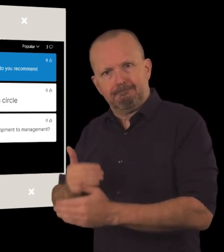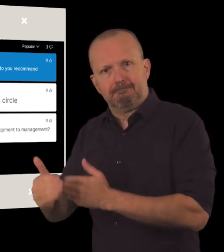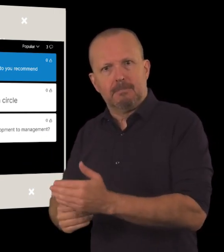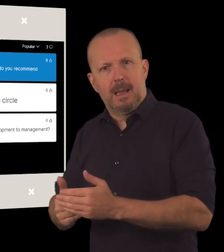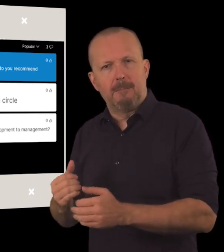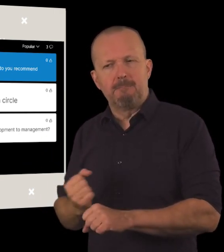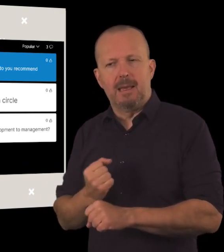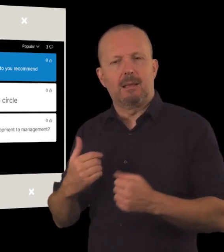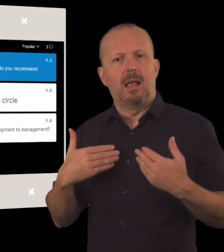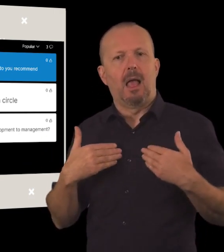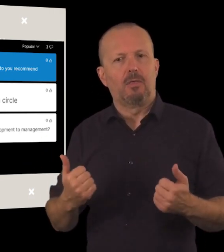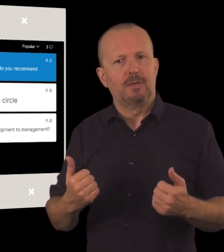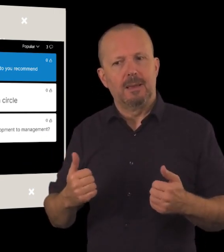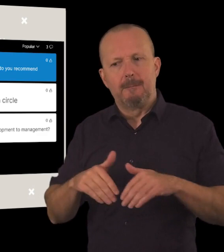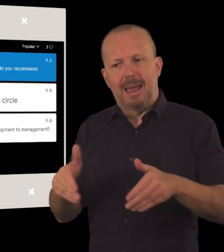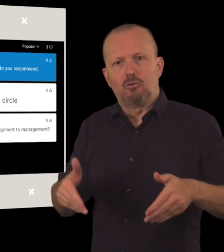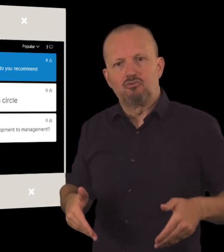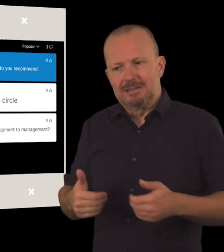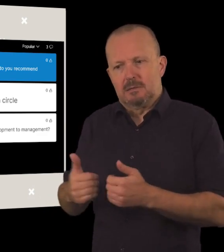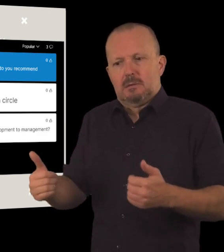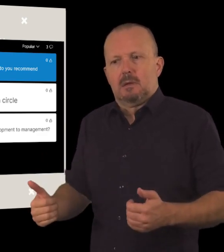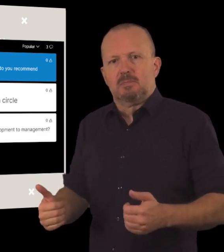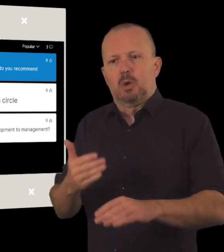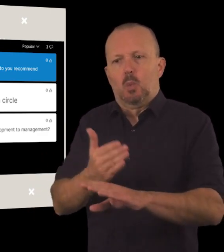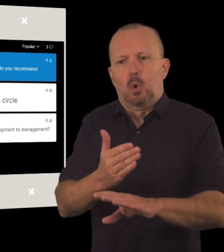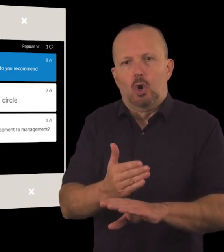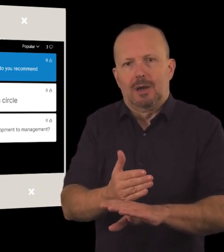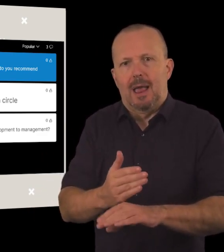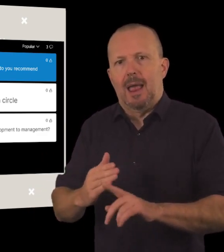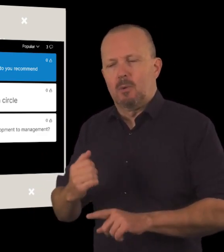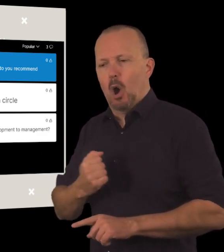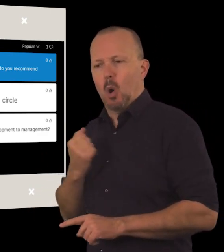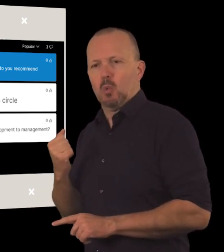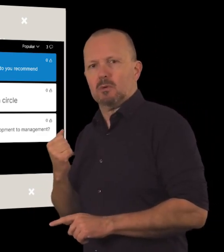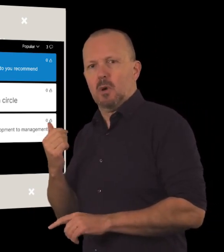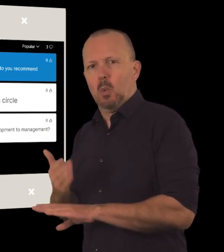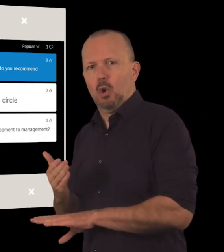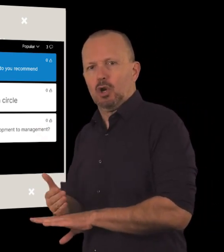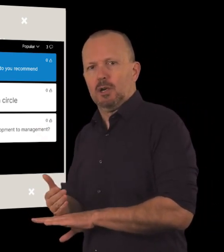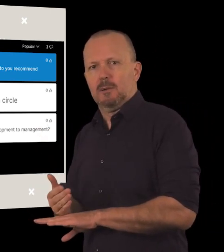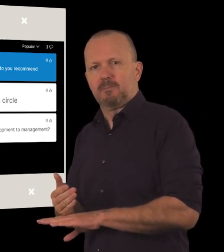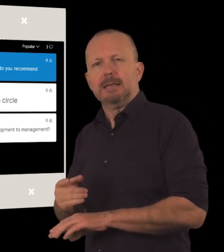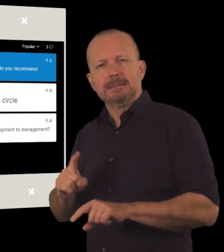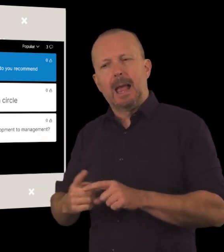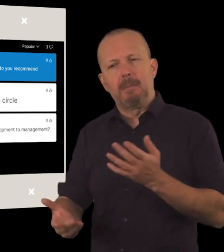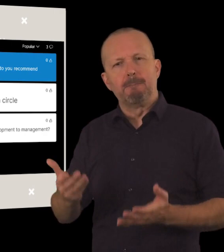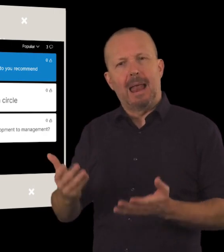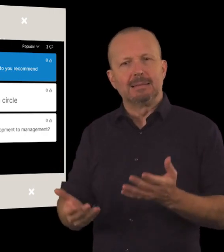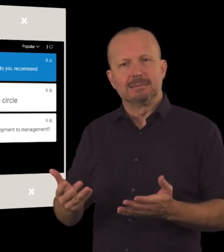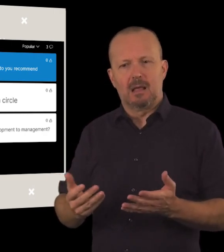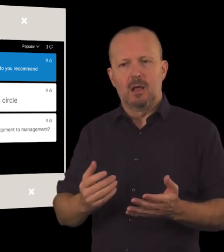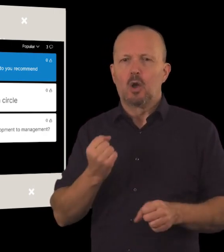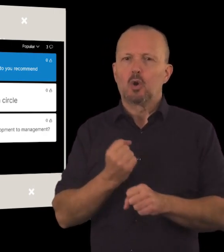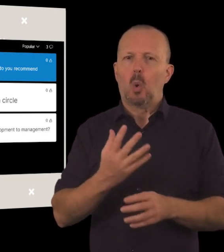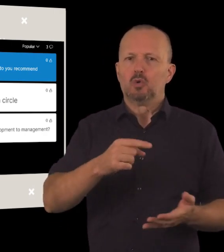yourself away. So coming back to the golden circle that I talked about before, keeping those things inside your golden circle